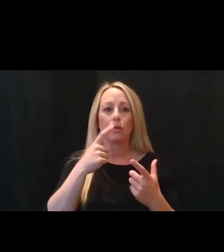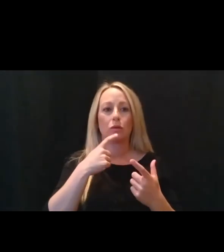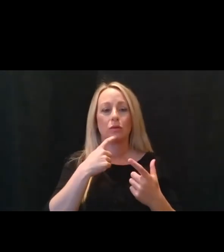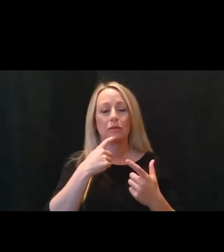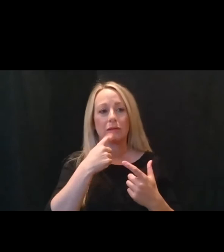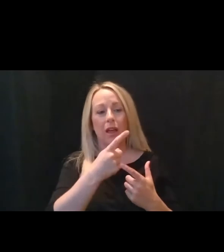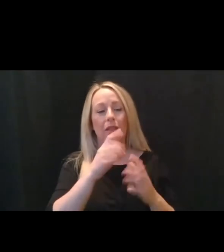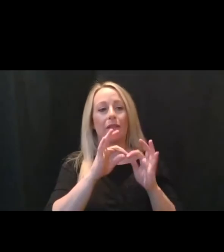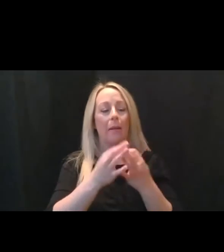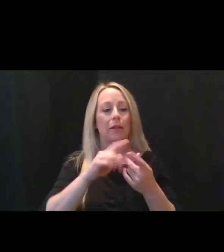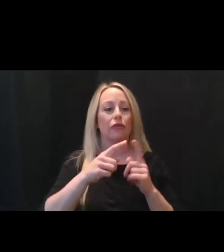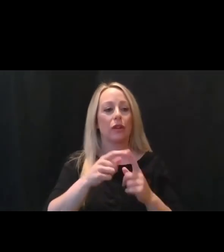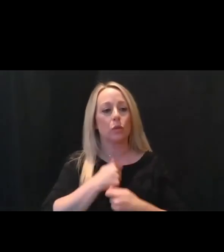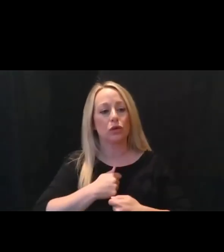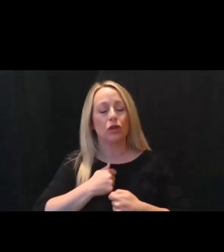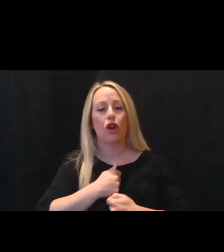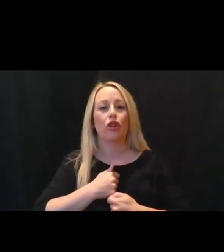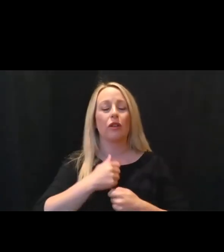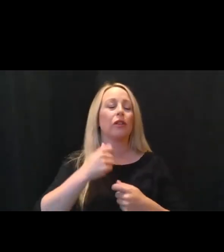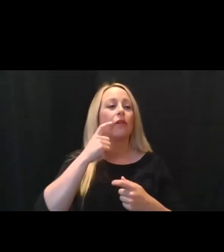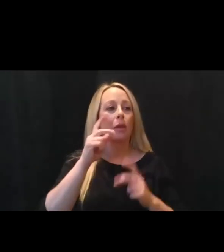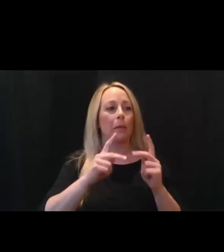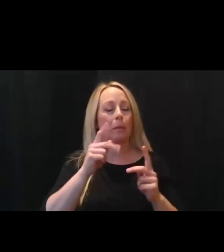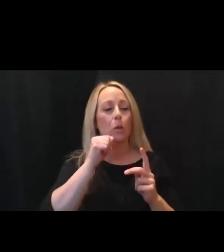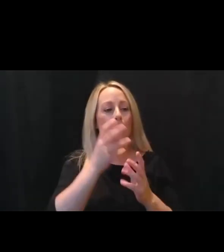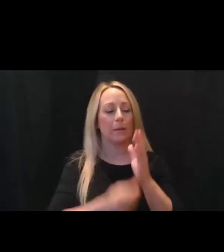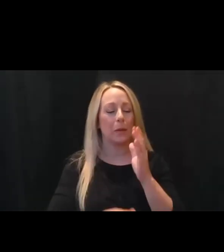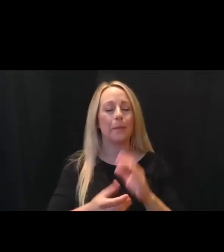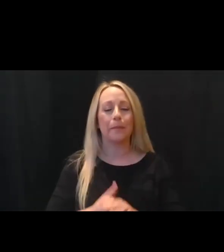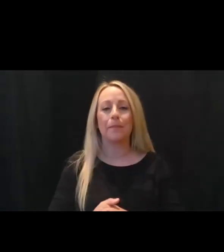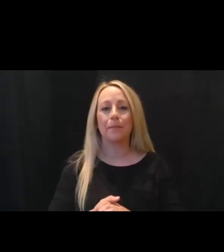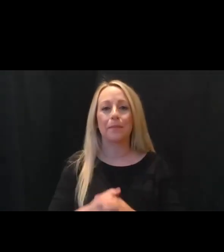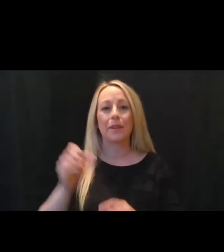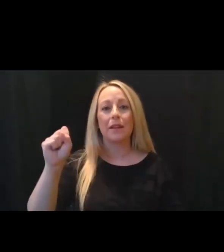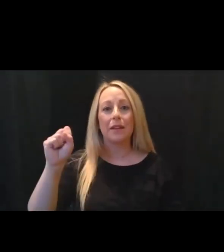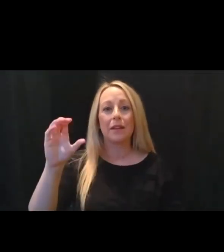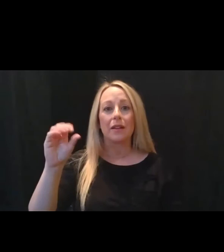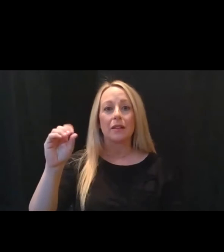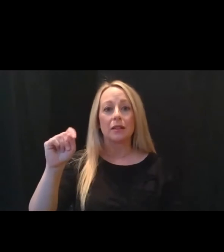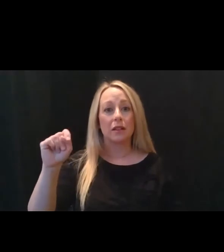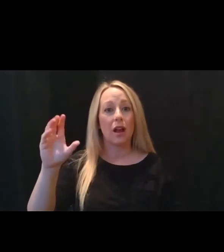the family and friends of these individuals. In Scott County, there have been